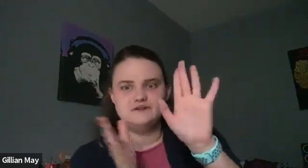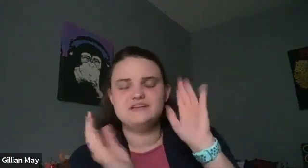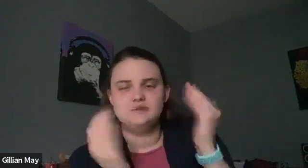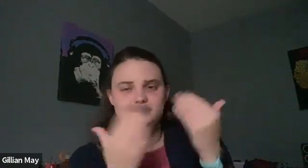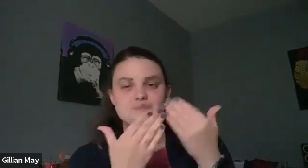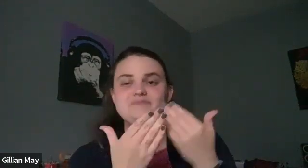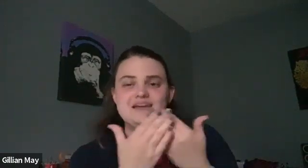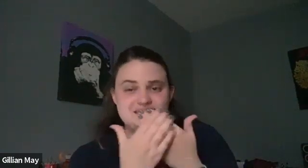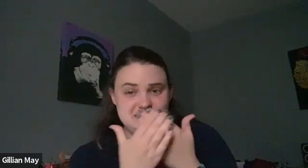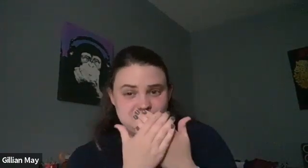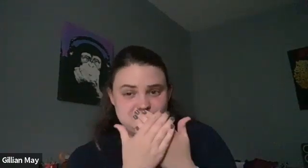that's burger. Sandwich.